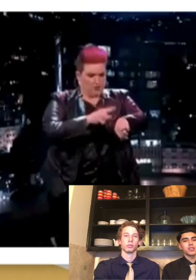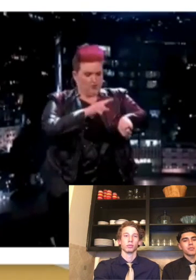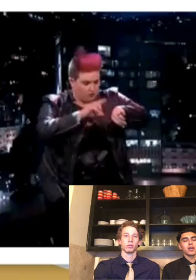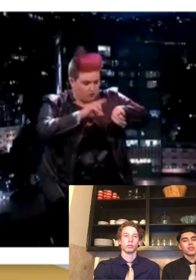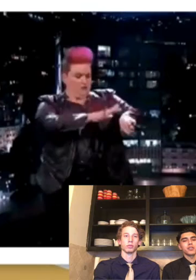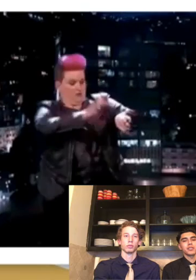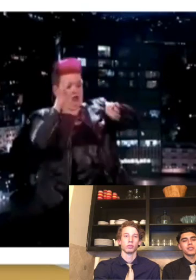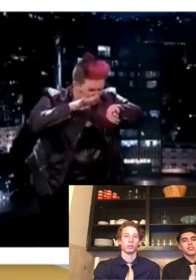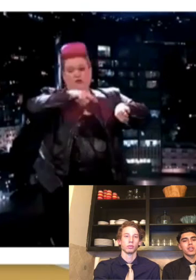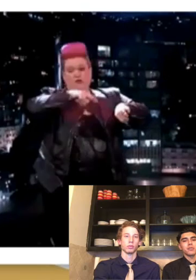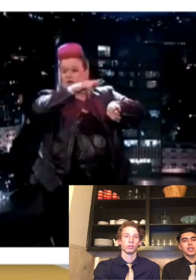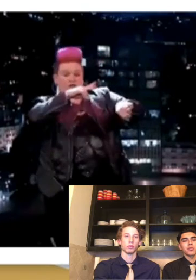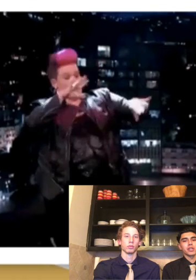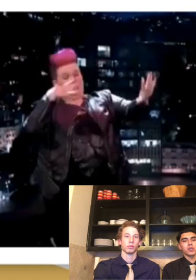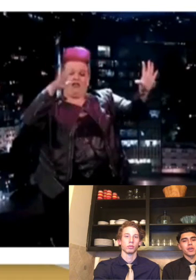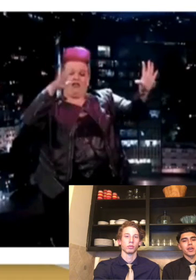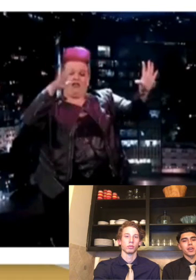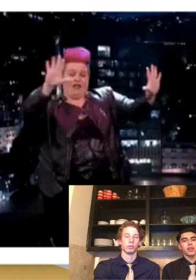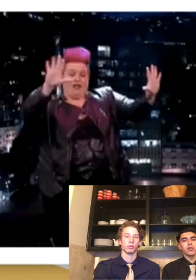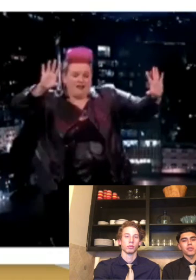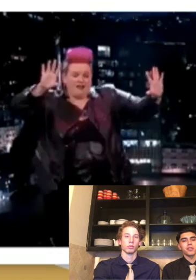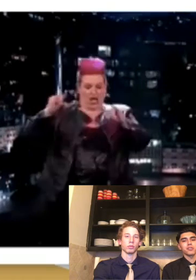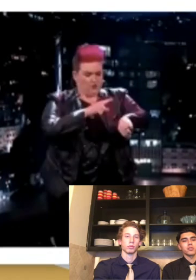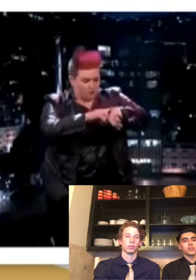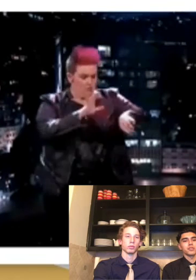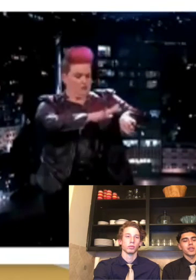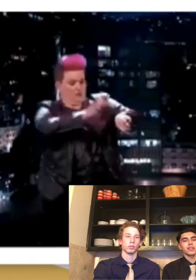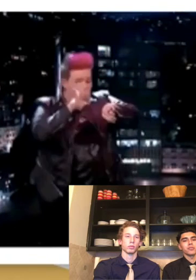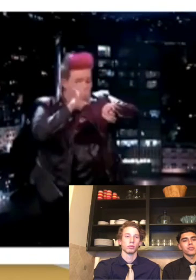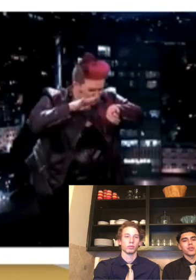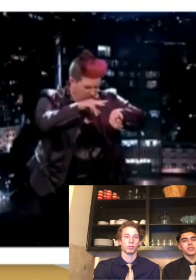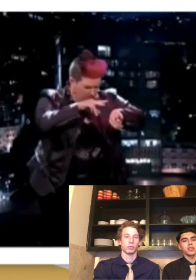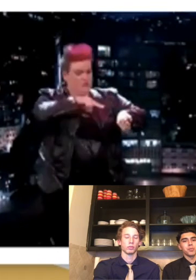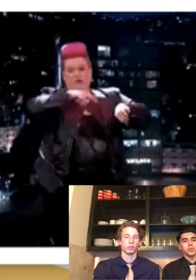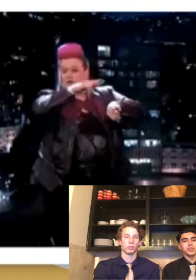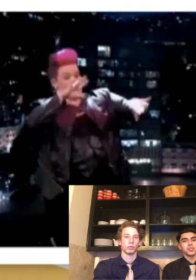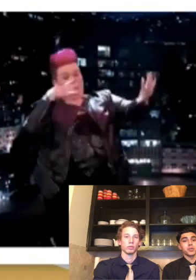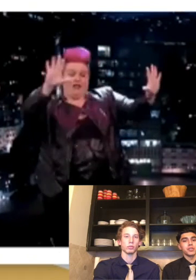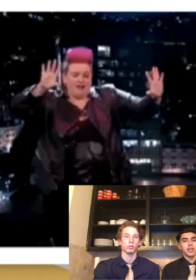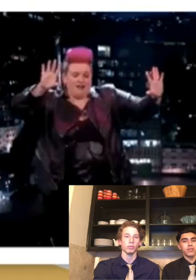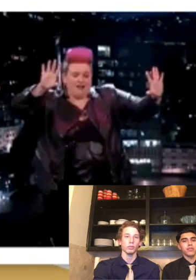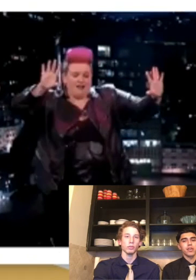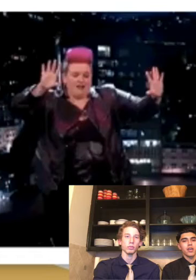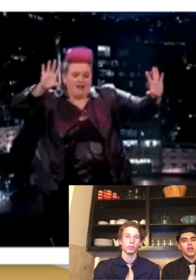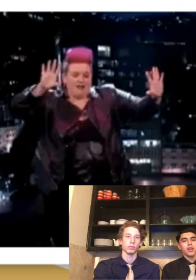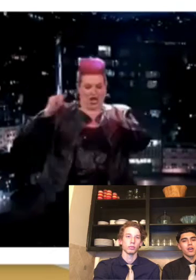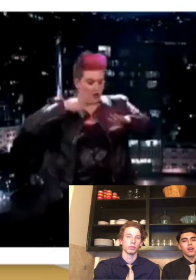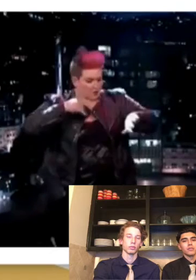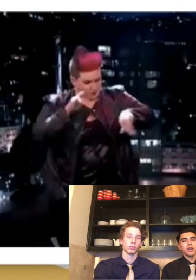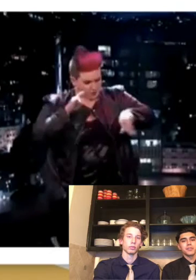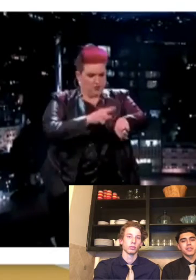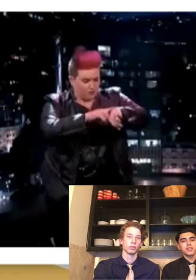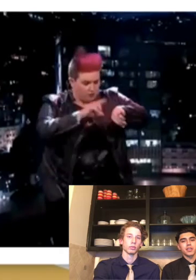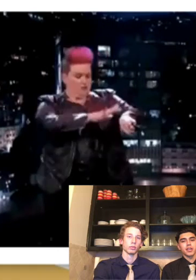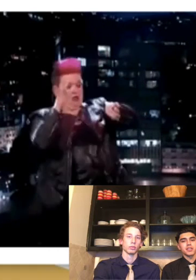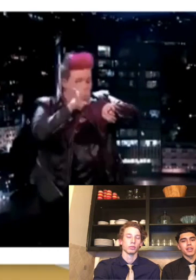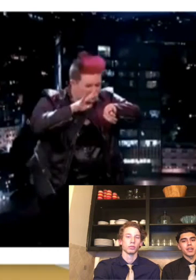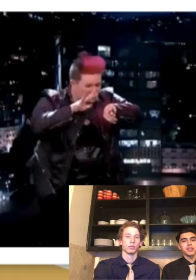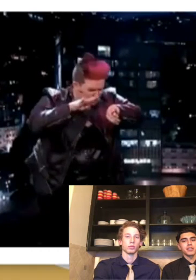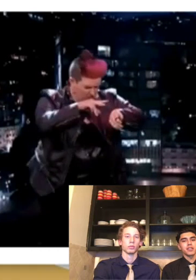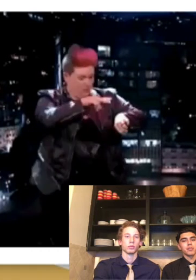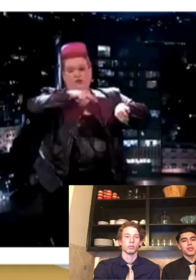is essentially about a translator named Amber Galloway Gallego and the struggles that come with translating music to the deaf. Ever since